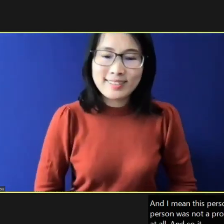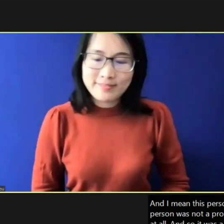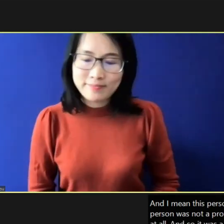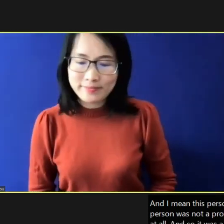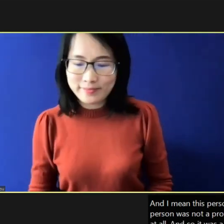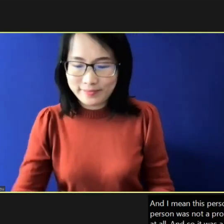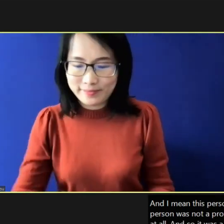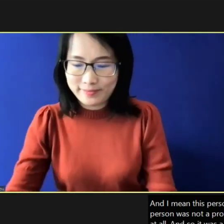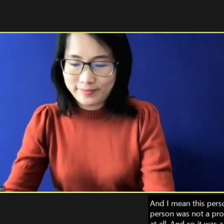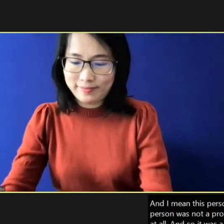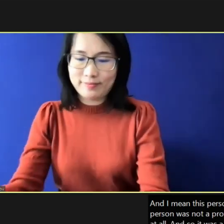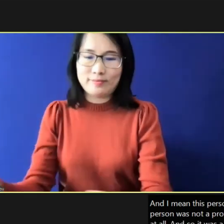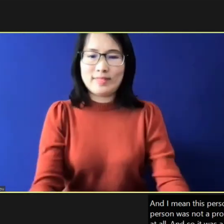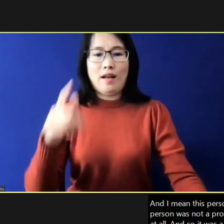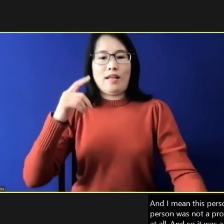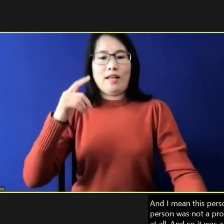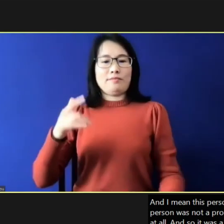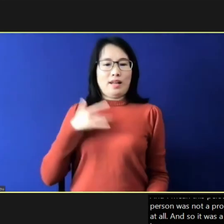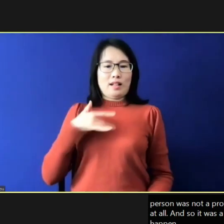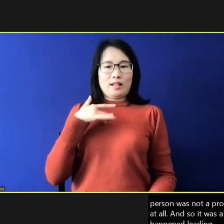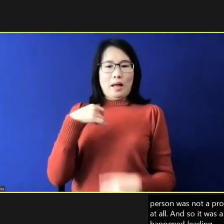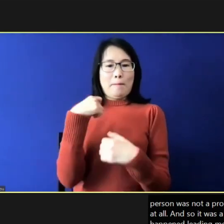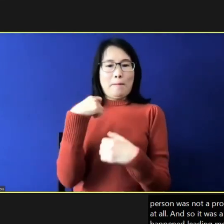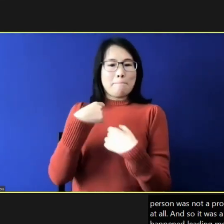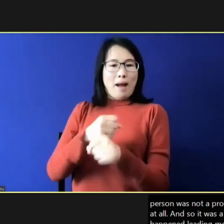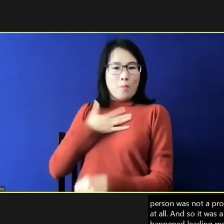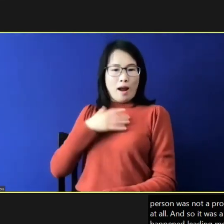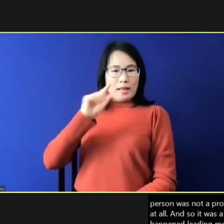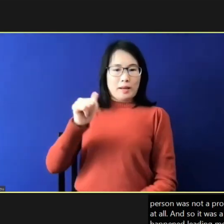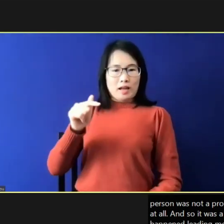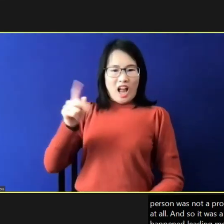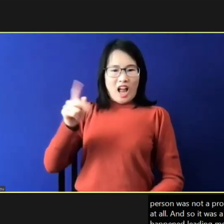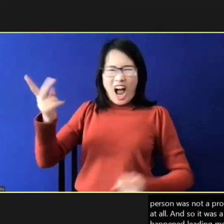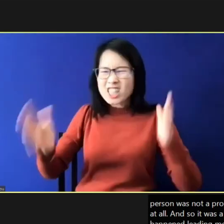very superficial interpretation that happened, leaving me out.